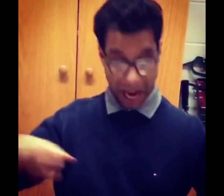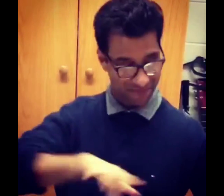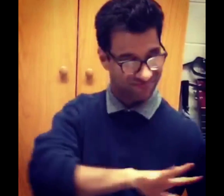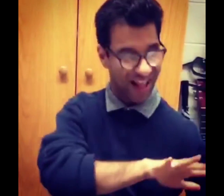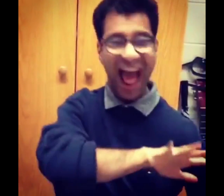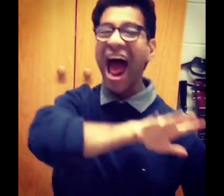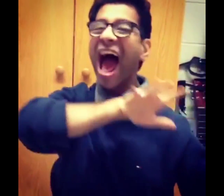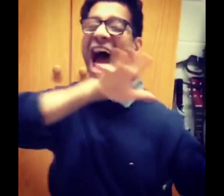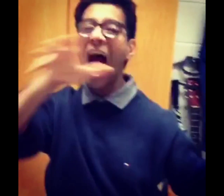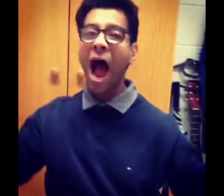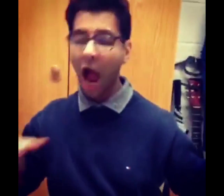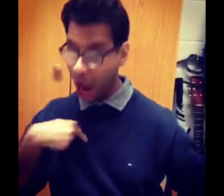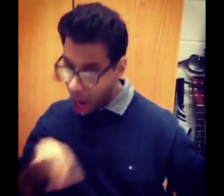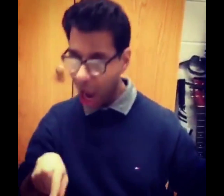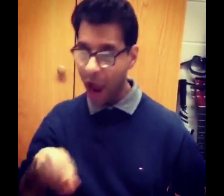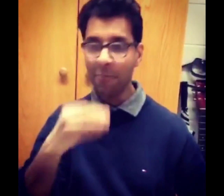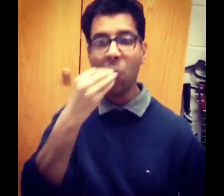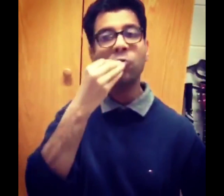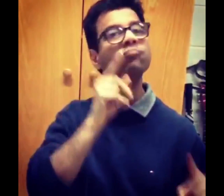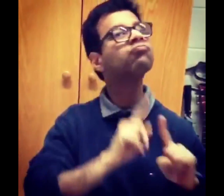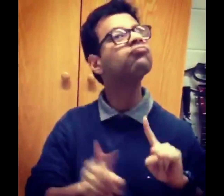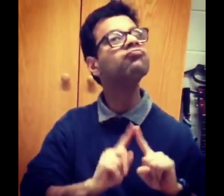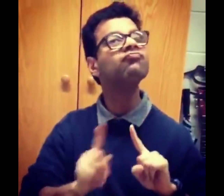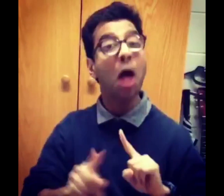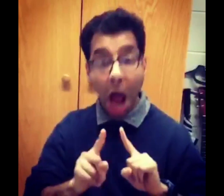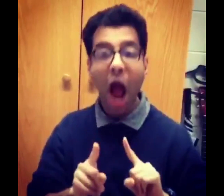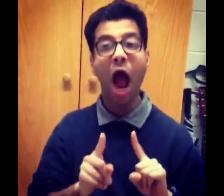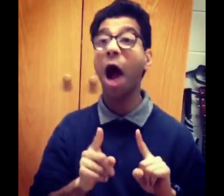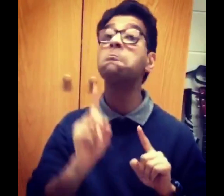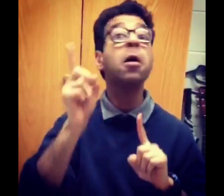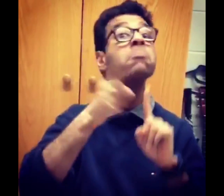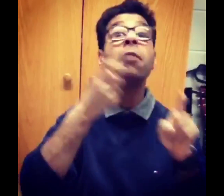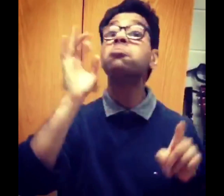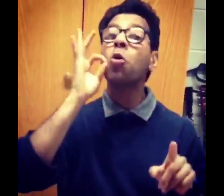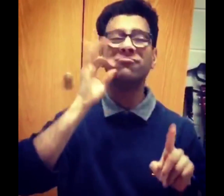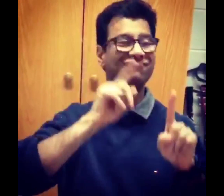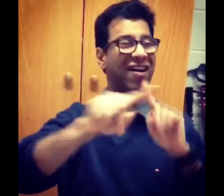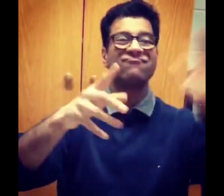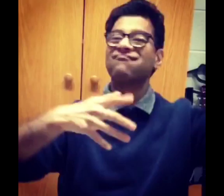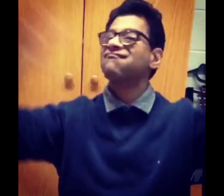fascinated how beautifully you put the details in there.